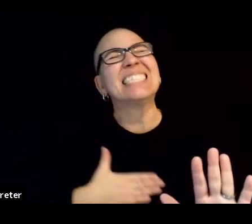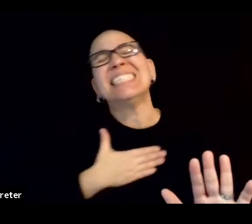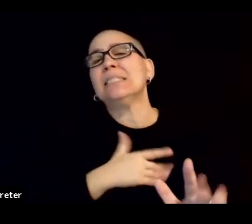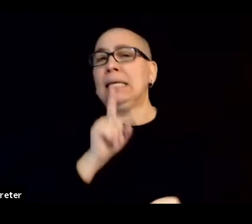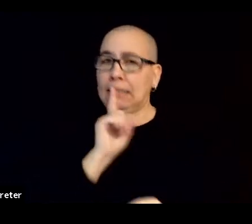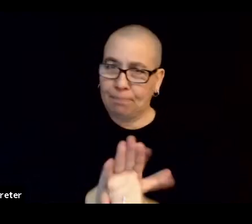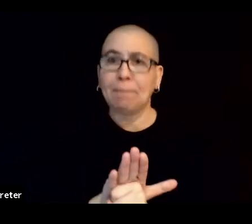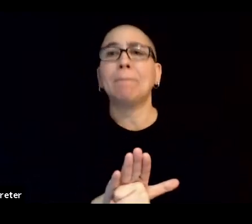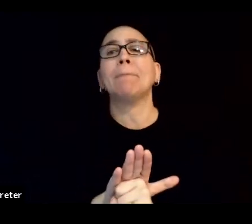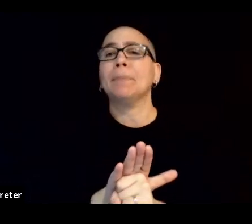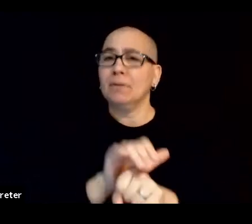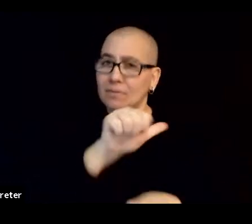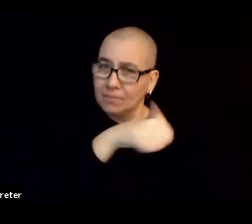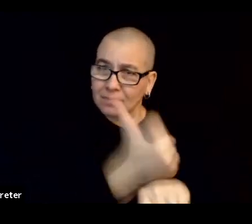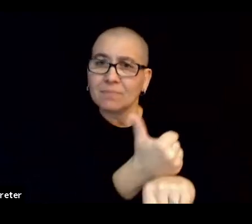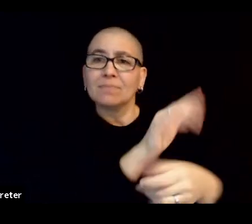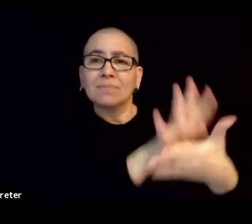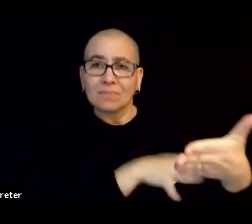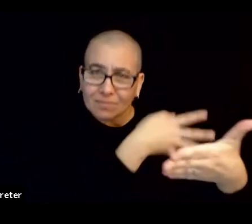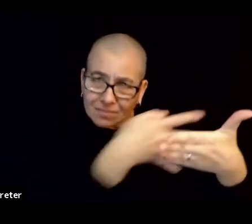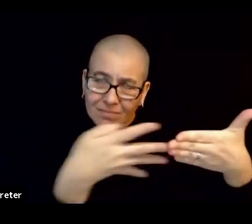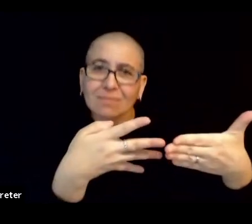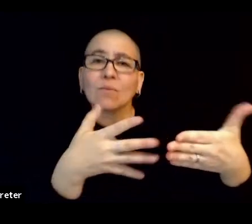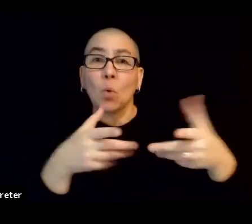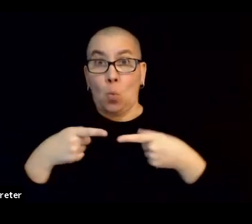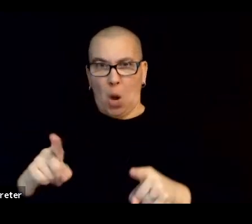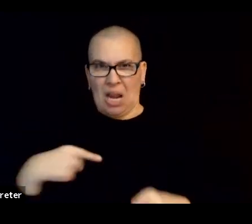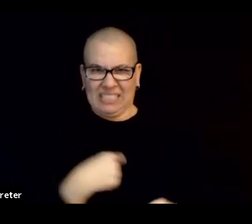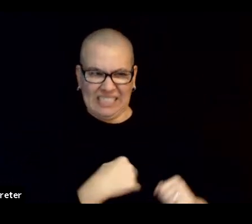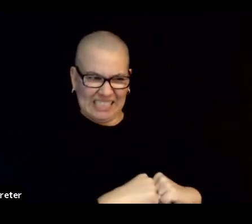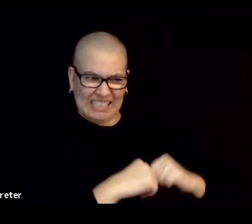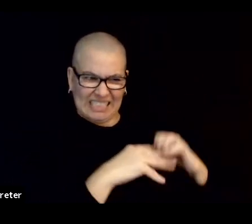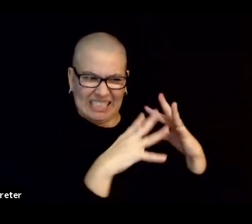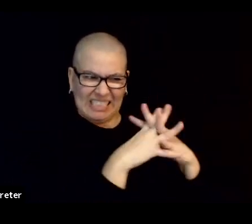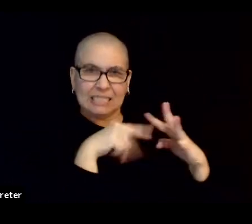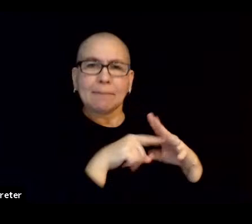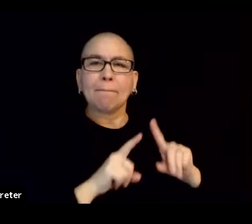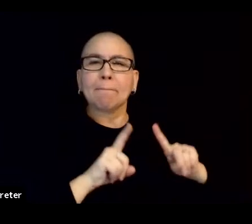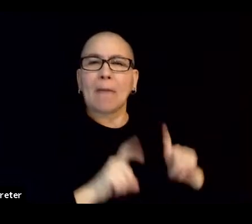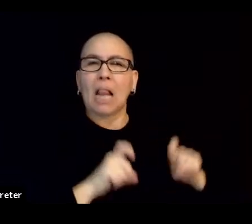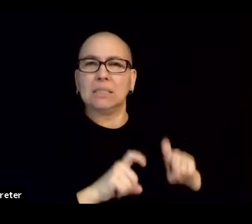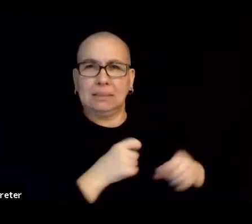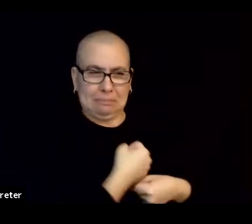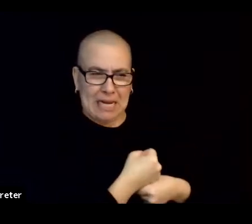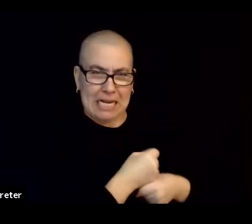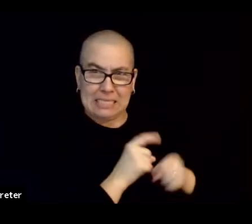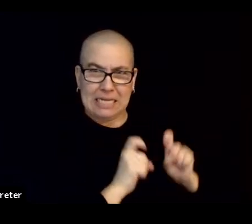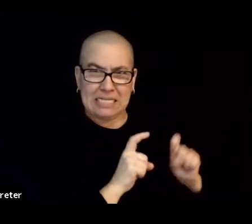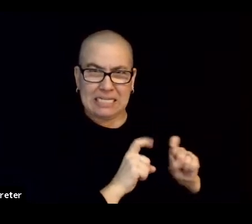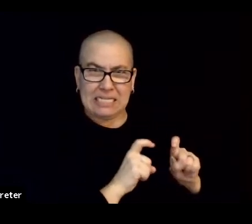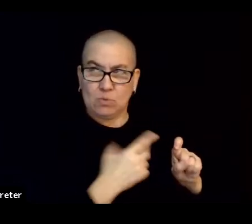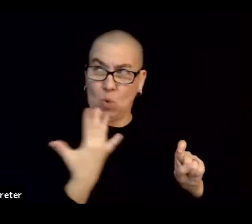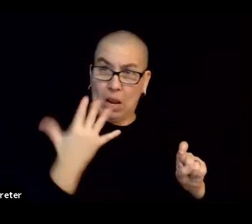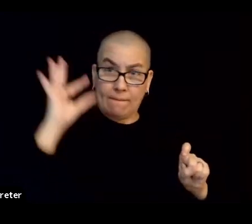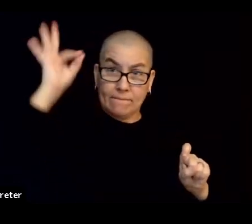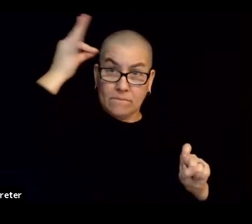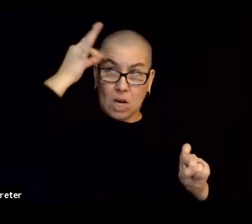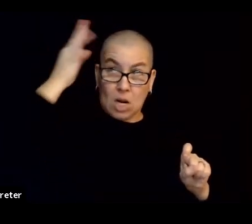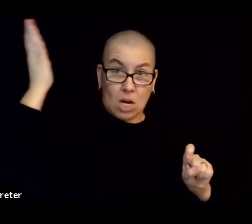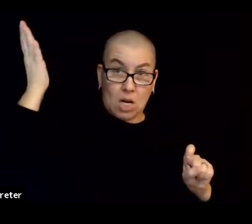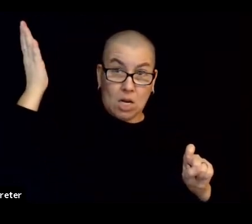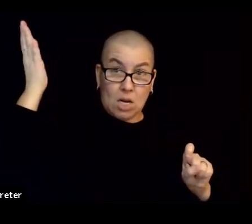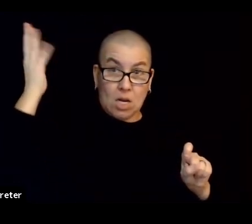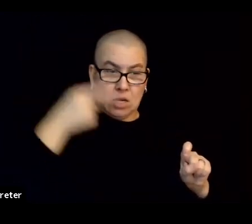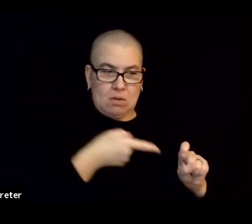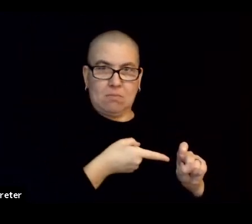to run it fully efficiently when more vaccine becomes available. And more vaccine will become available in